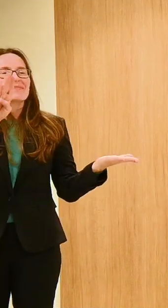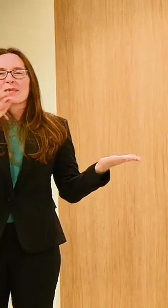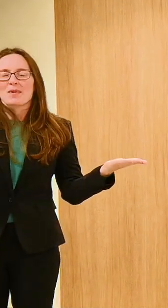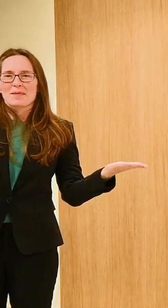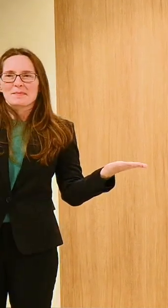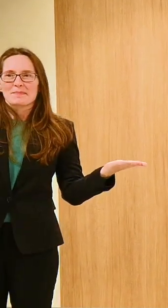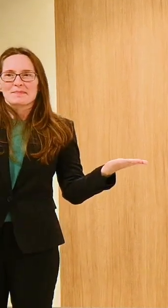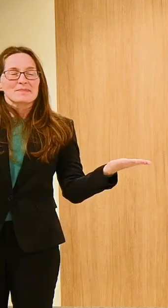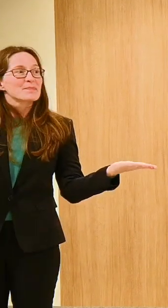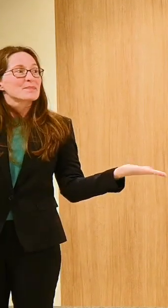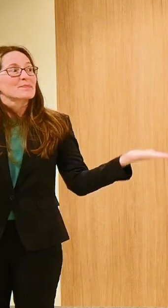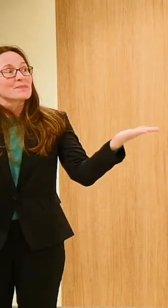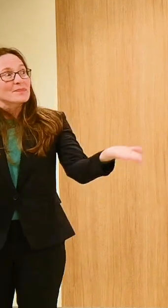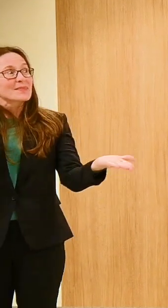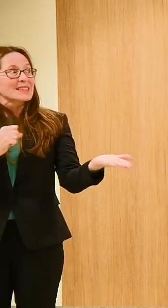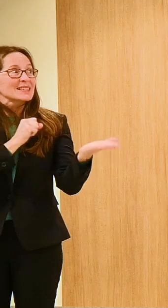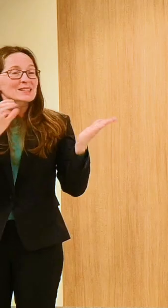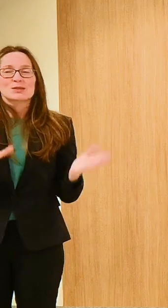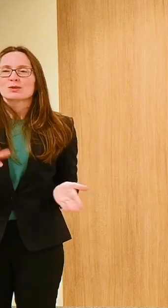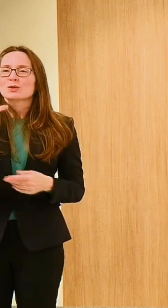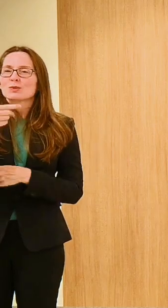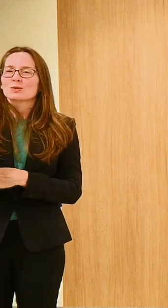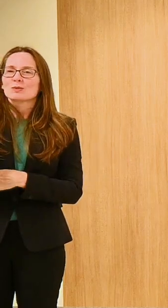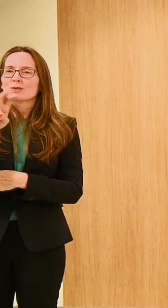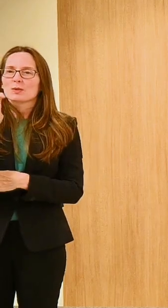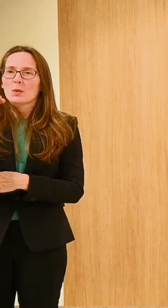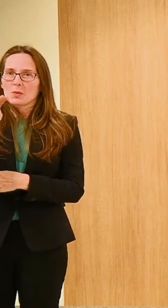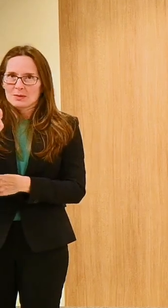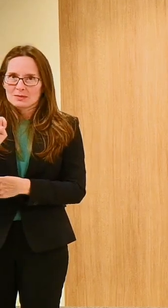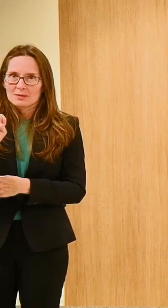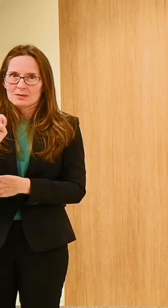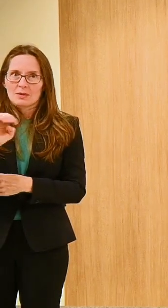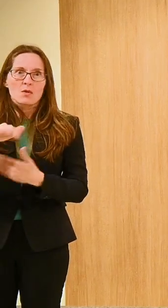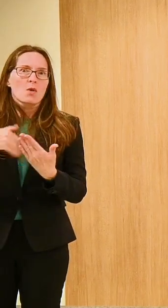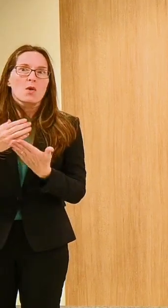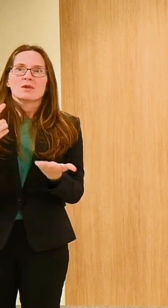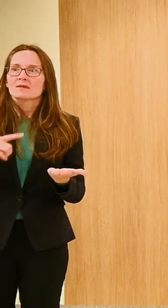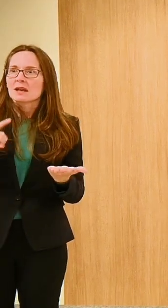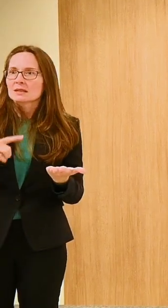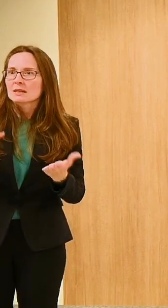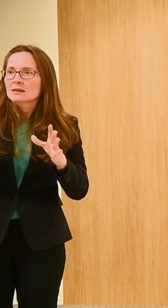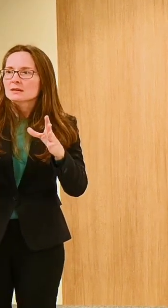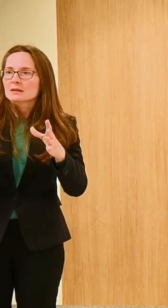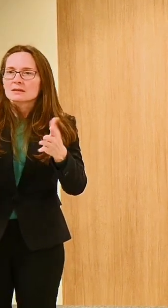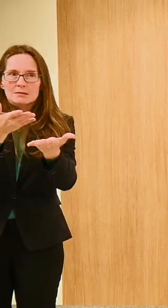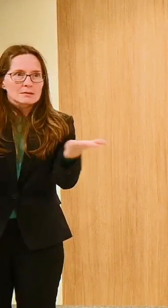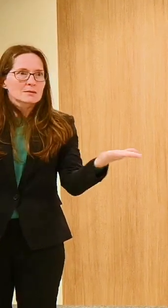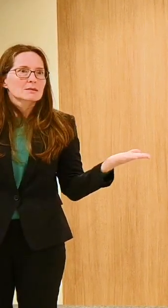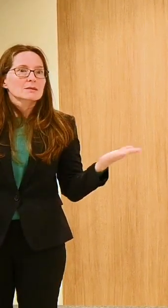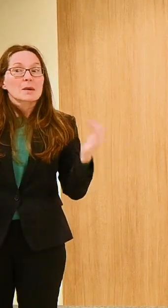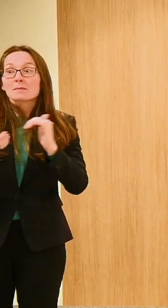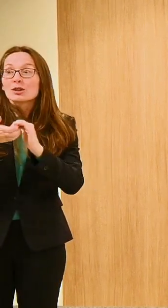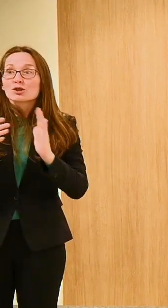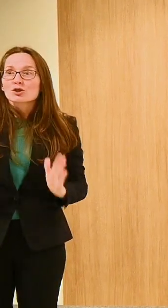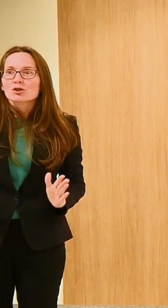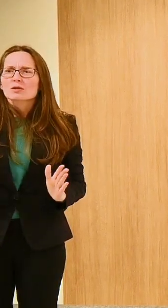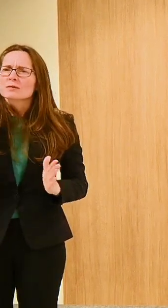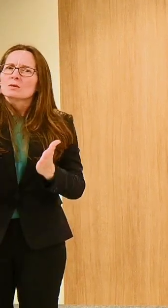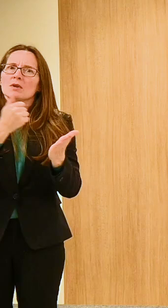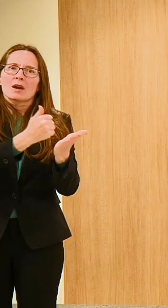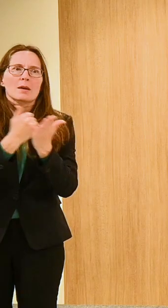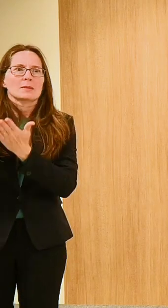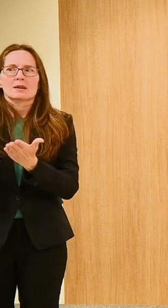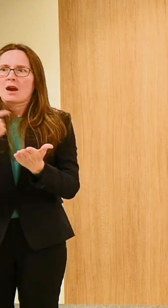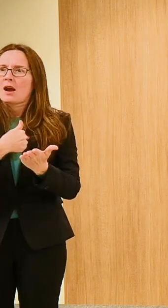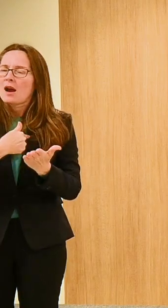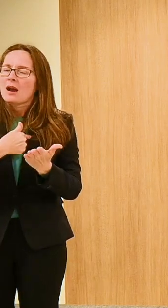Ball, Senator Gazone, all of our delegates, our partners, for helping us materialize this dream.